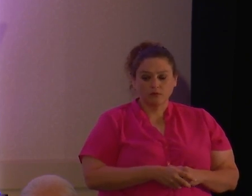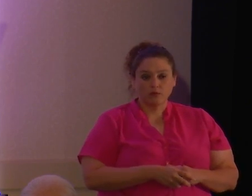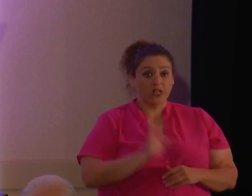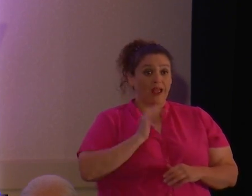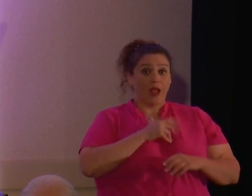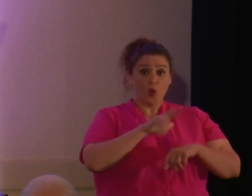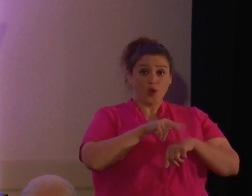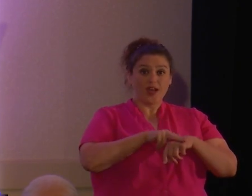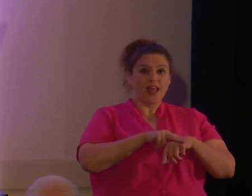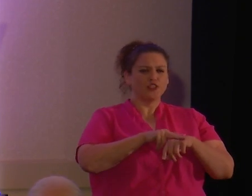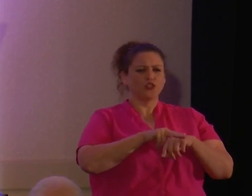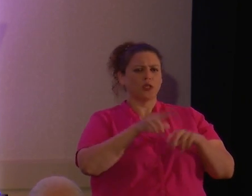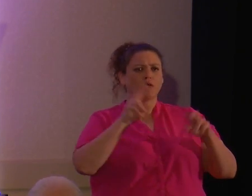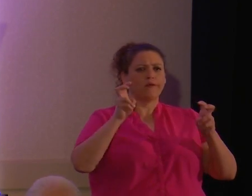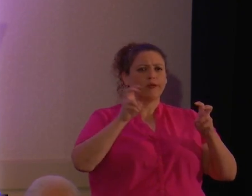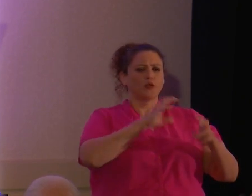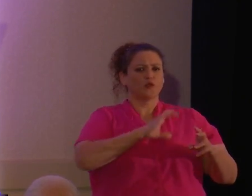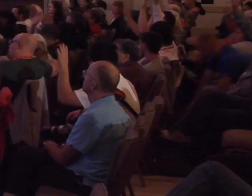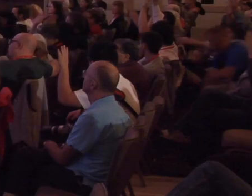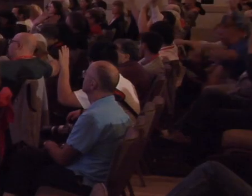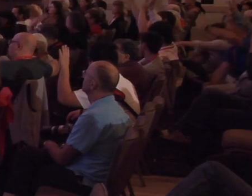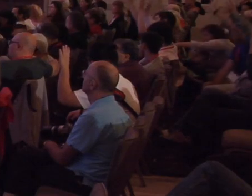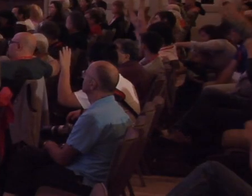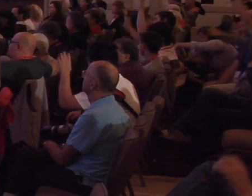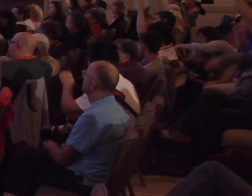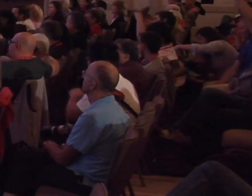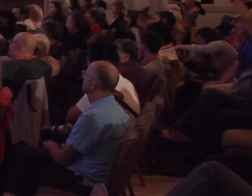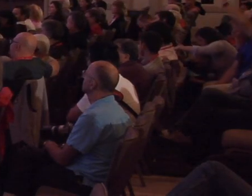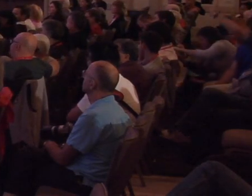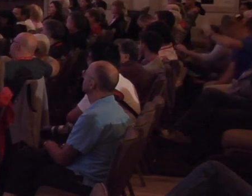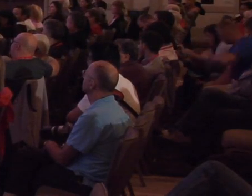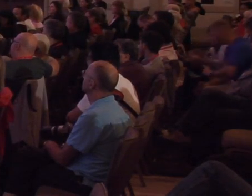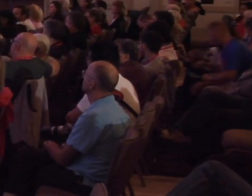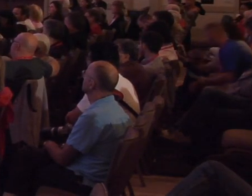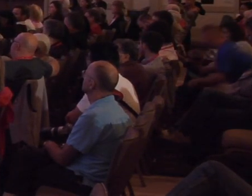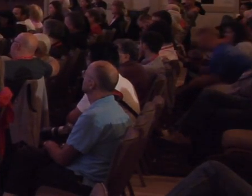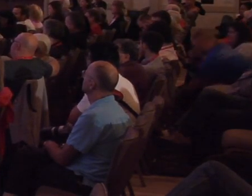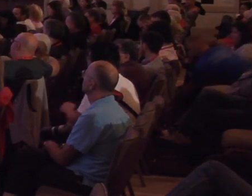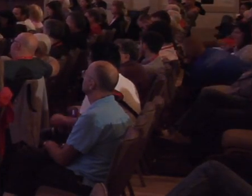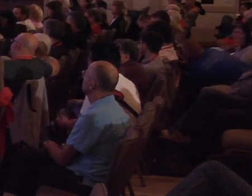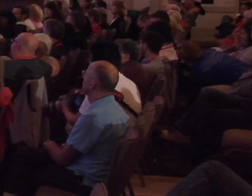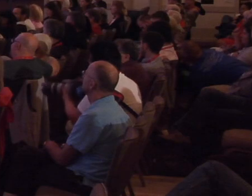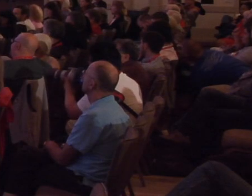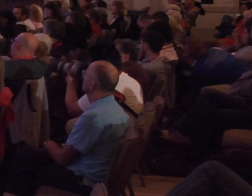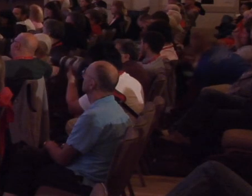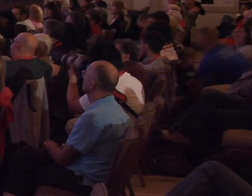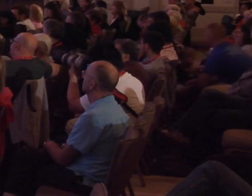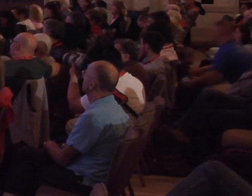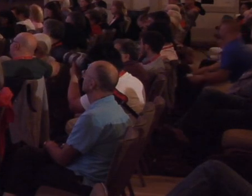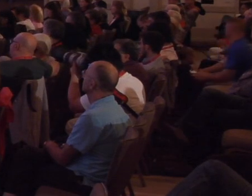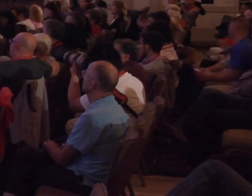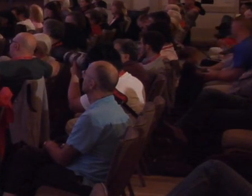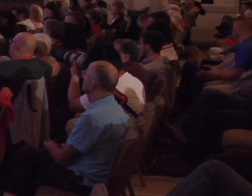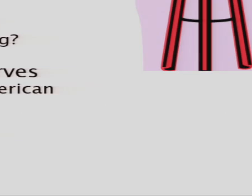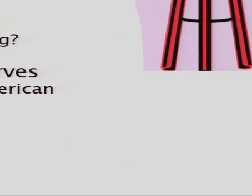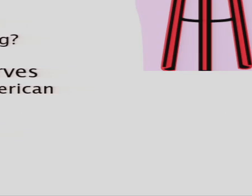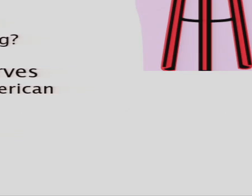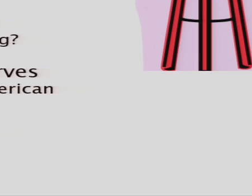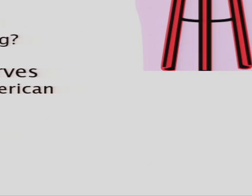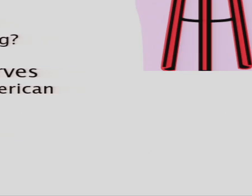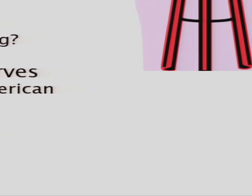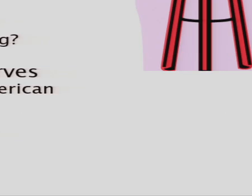How many people have heard, we are a Christian nation? Yeah. And a lot of people say, we are a Christian nation,